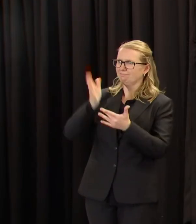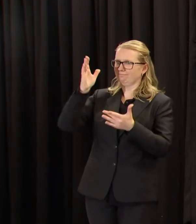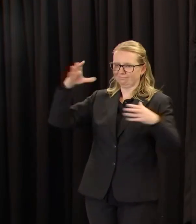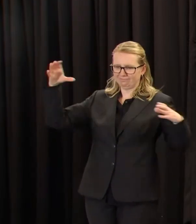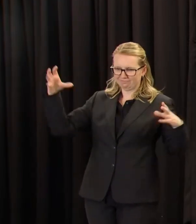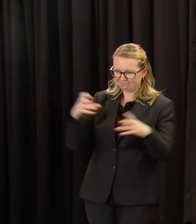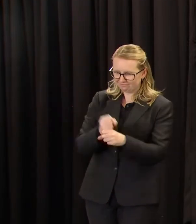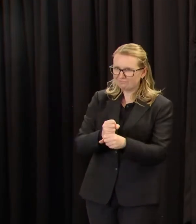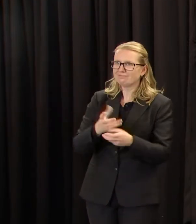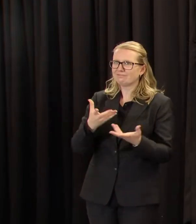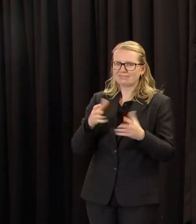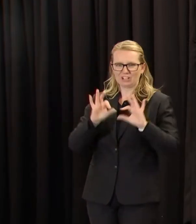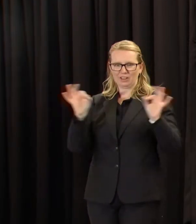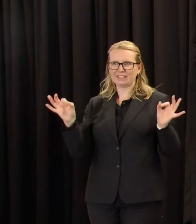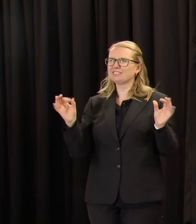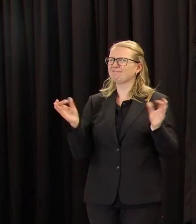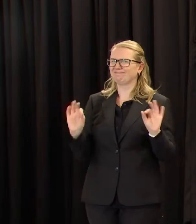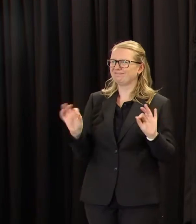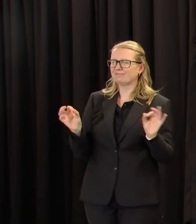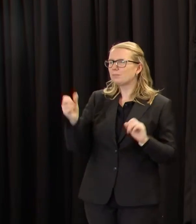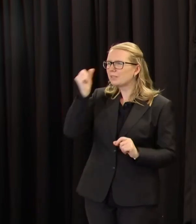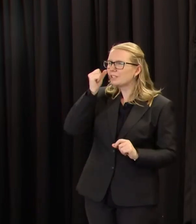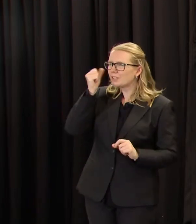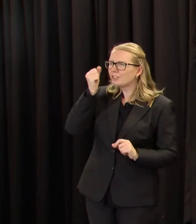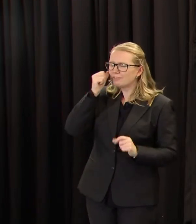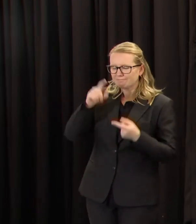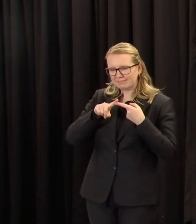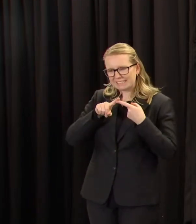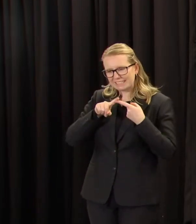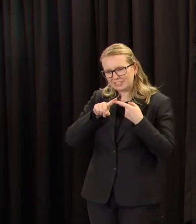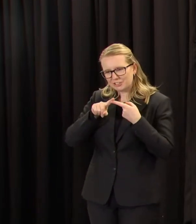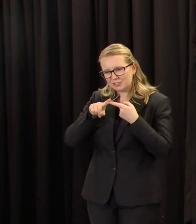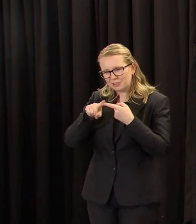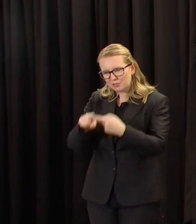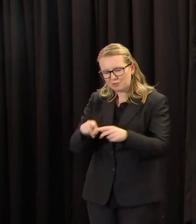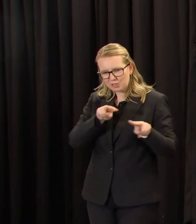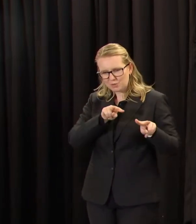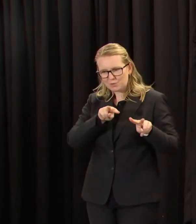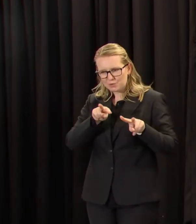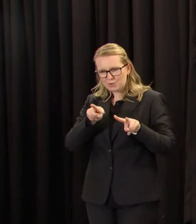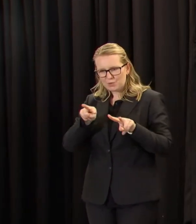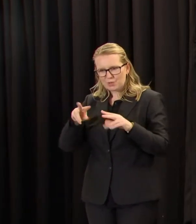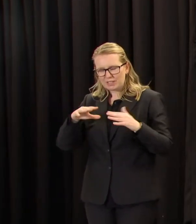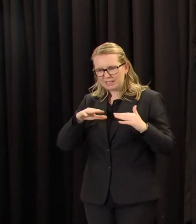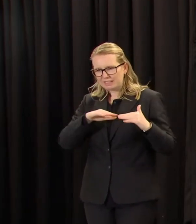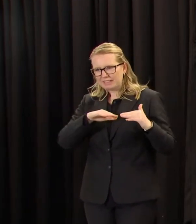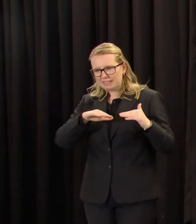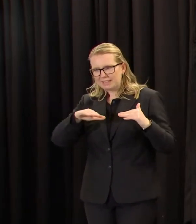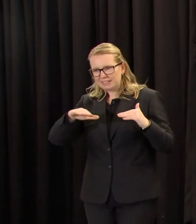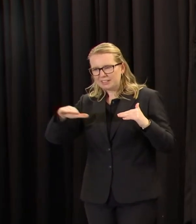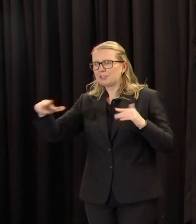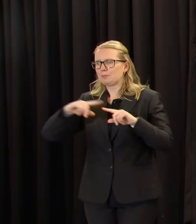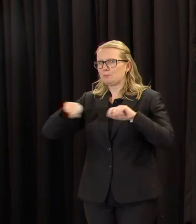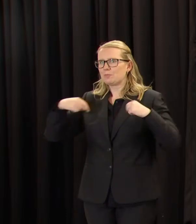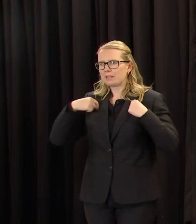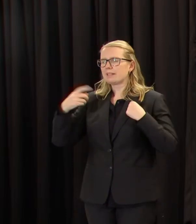days. This is a long, hard fight. It's incredibly tough. It's incredibly difficult, but it's our only option. And if there were